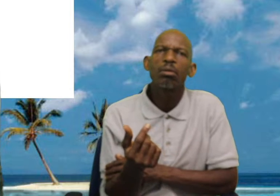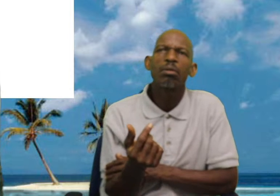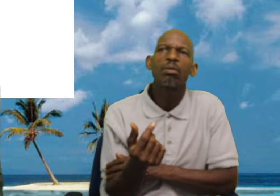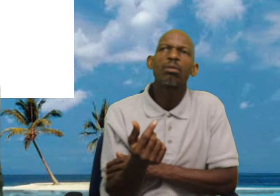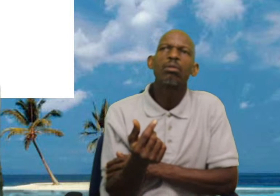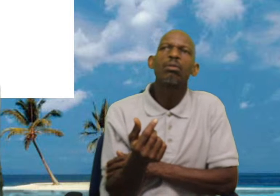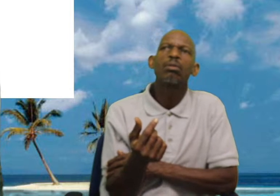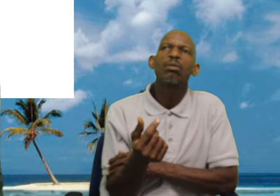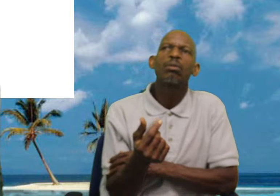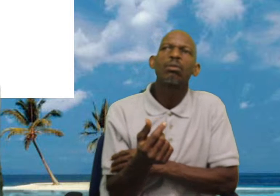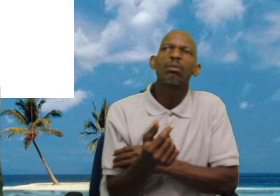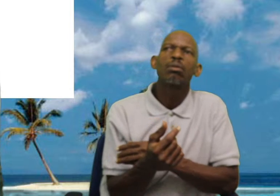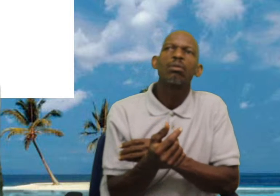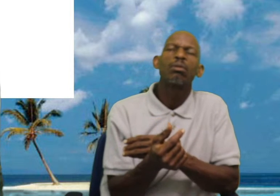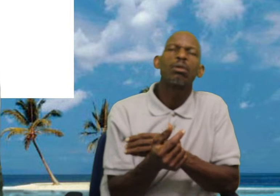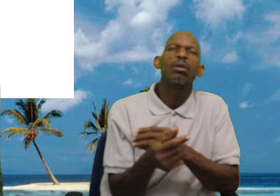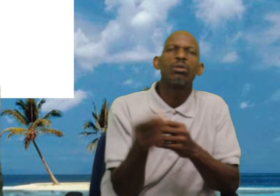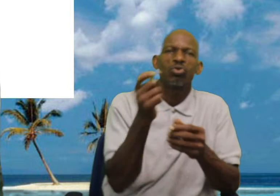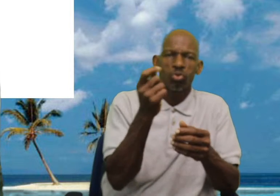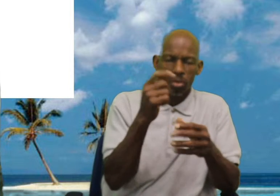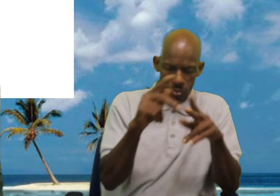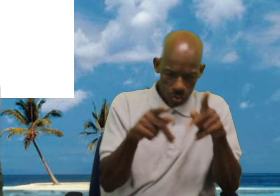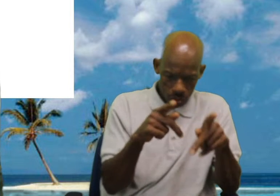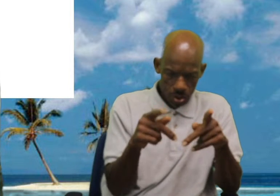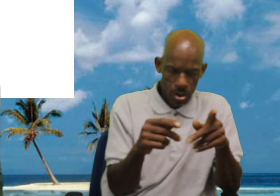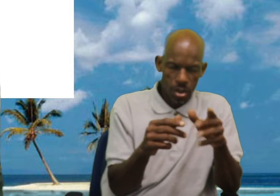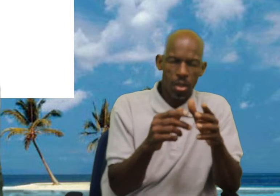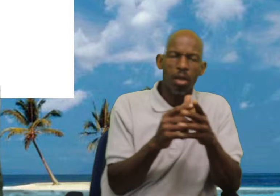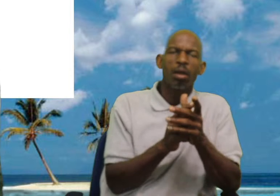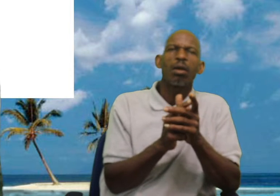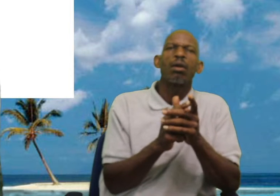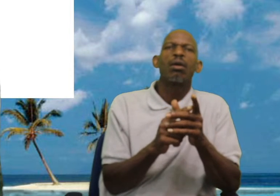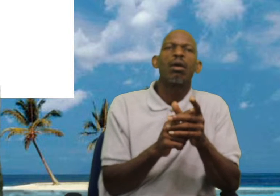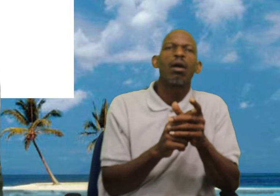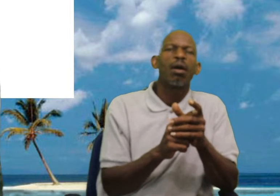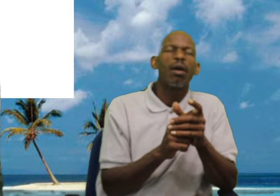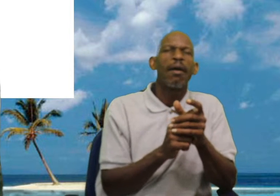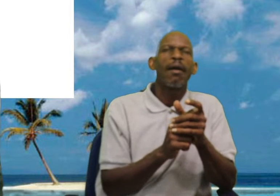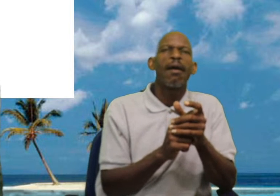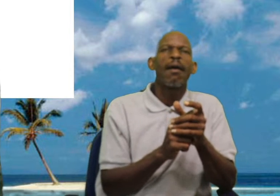Yes, I want to draw people, but what am I drawing? How many? What?